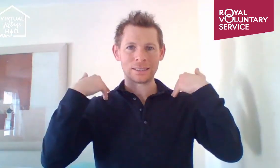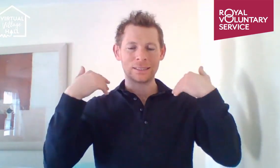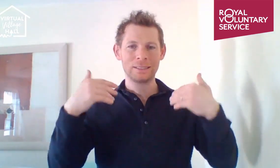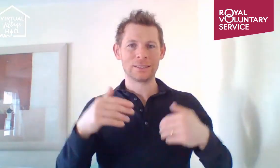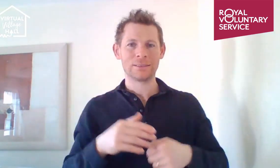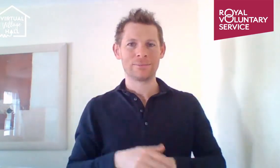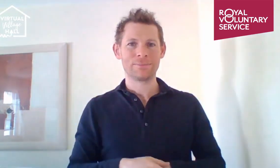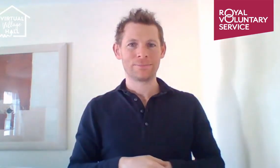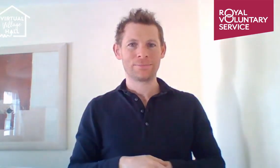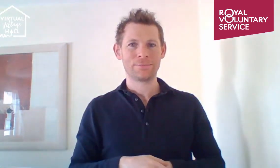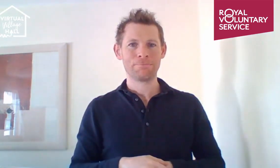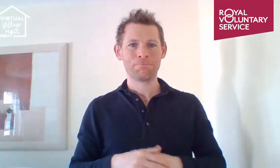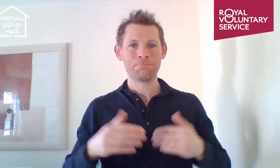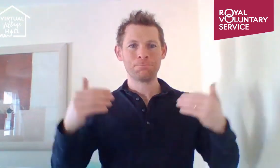And we have PE.